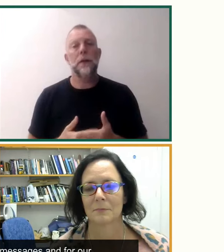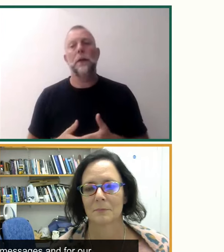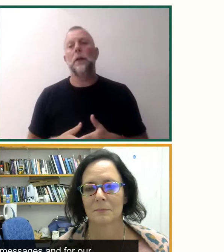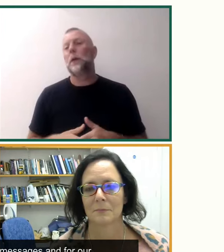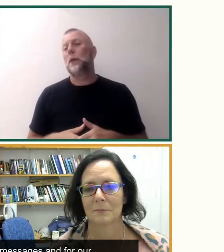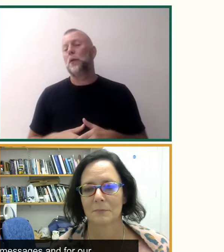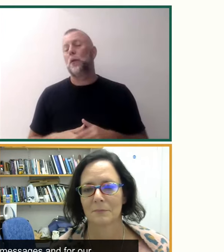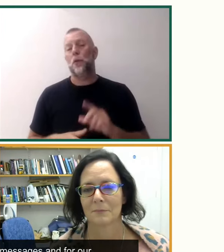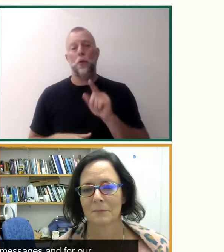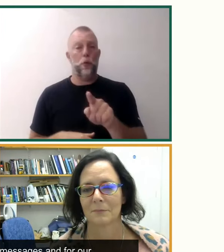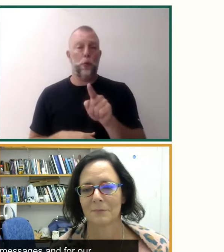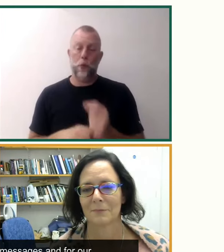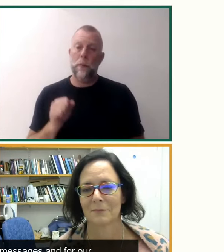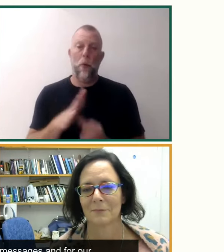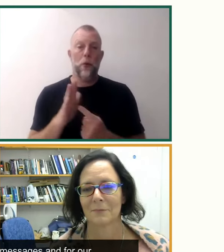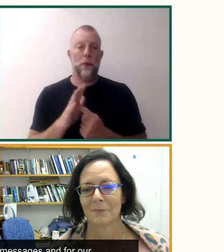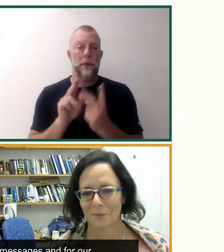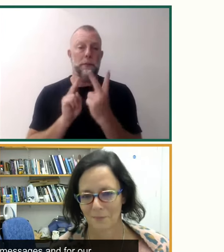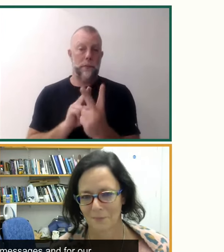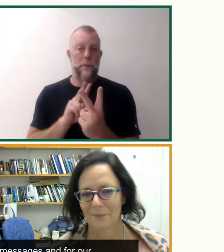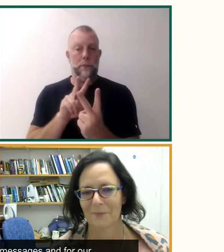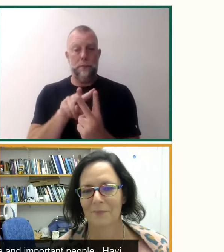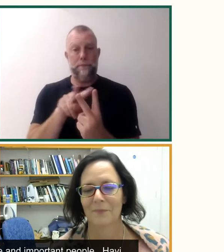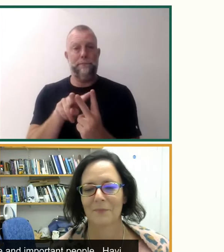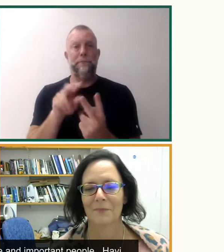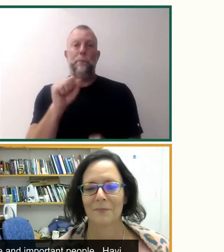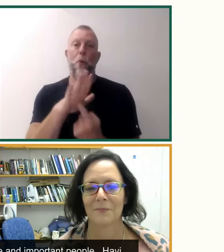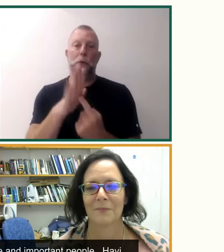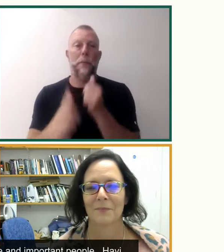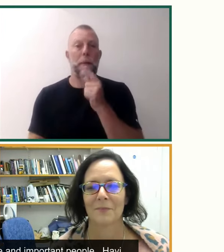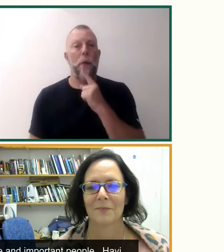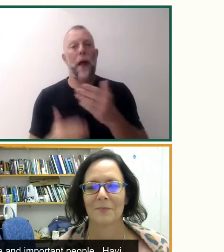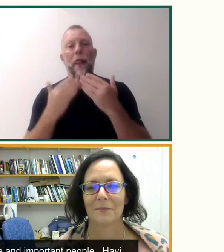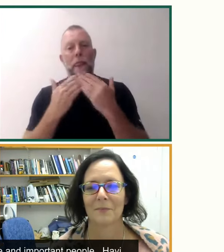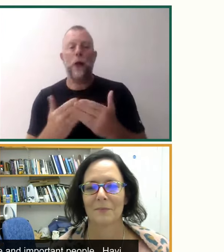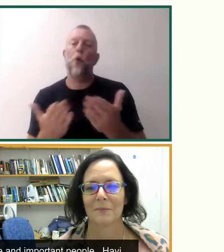important people. Havi and Gavin, thank you very much, and thank you to the